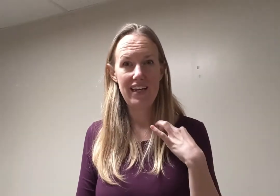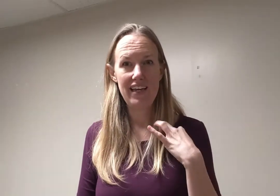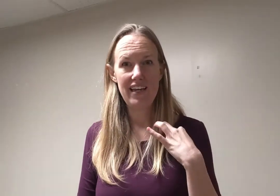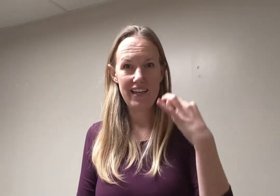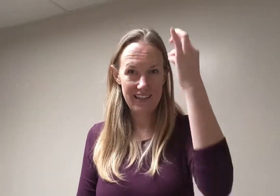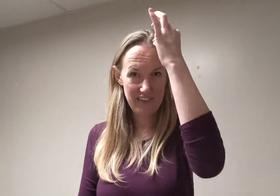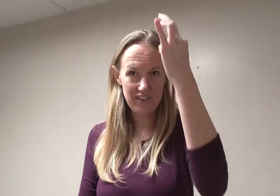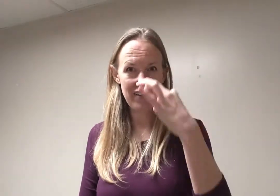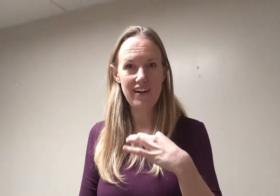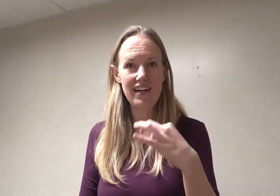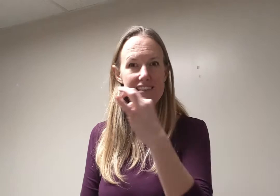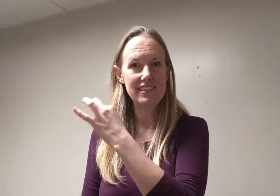and then you do the cross.